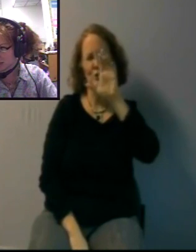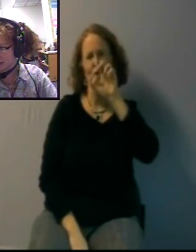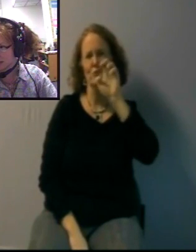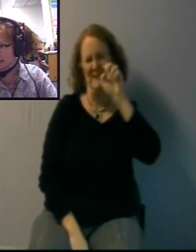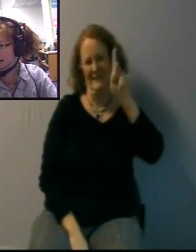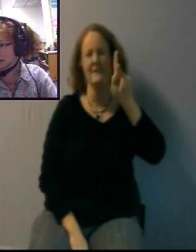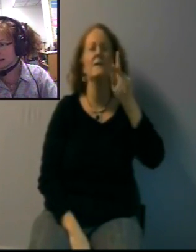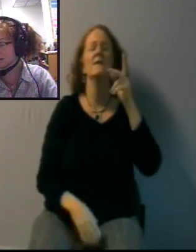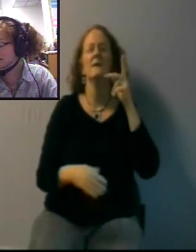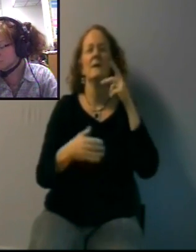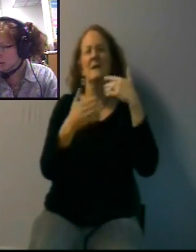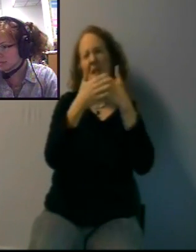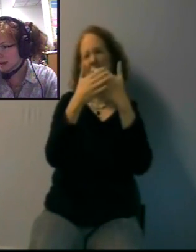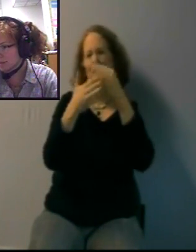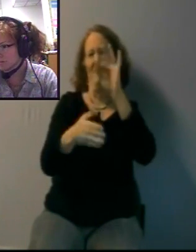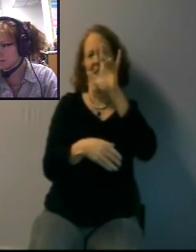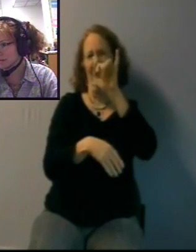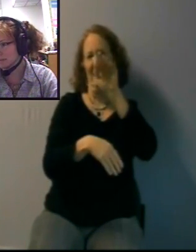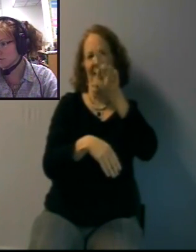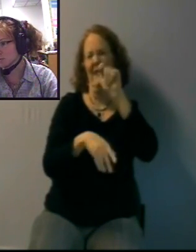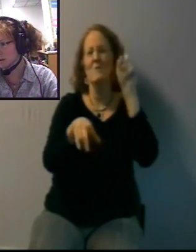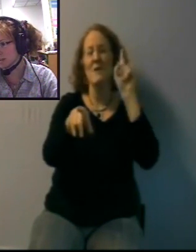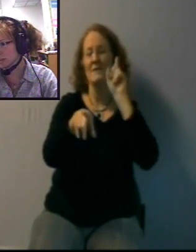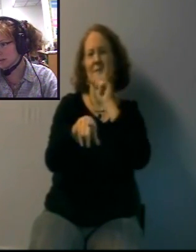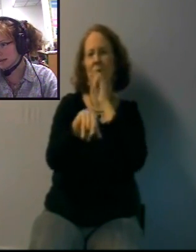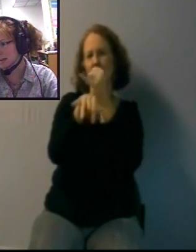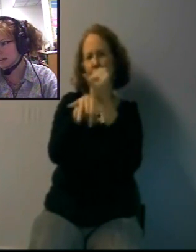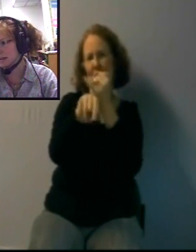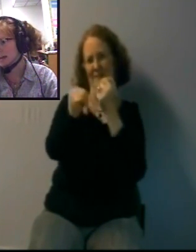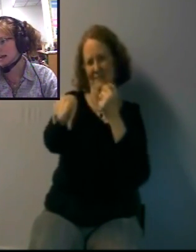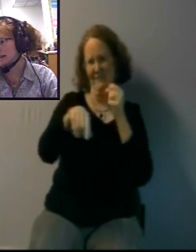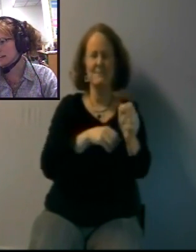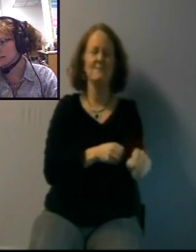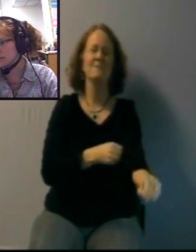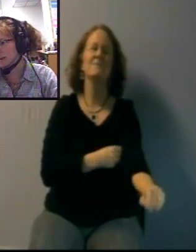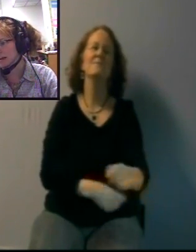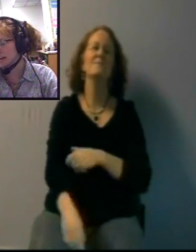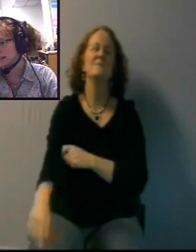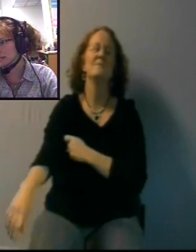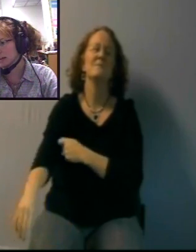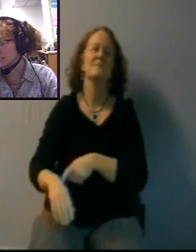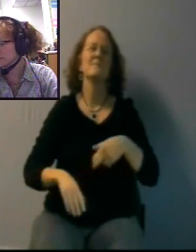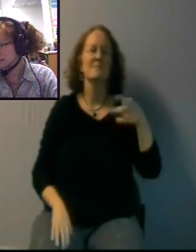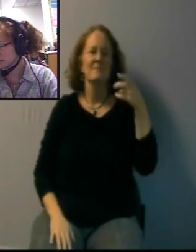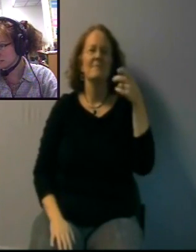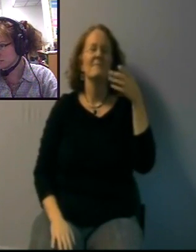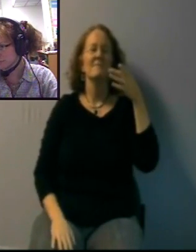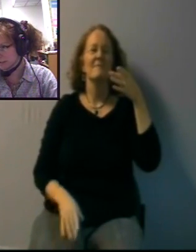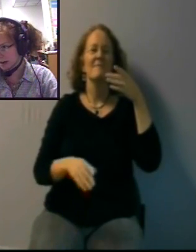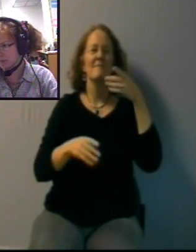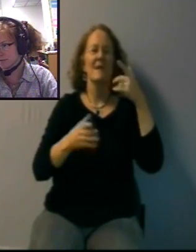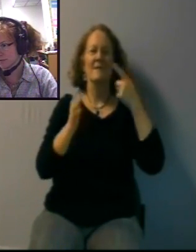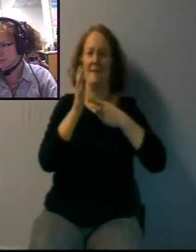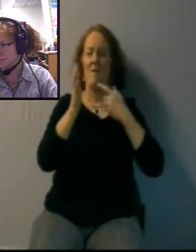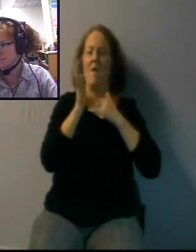Michigan, in a small town named Schwartz Creek. It is located near Flint School for the Deaf.